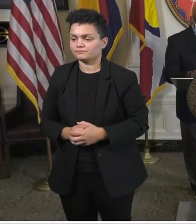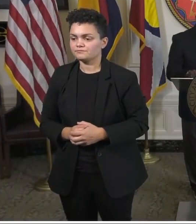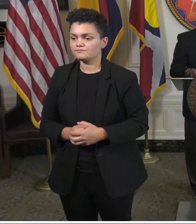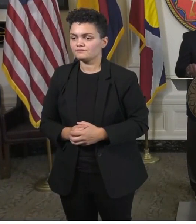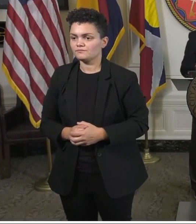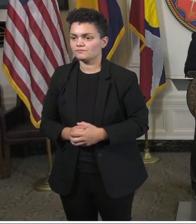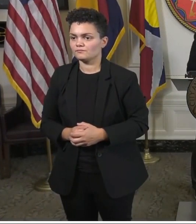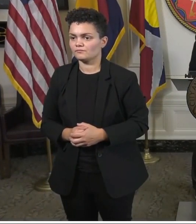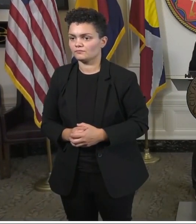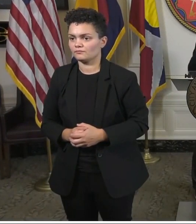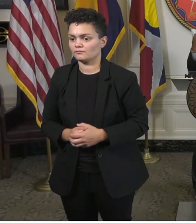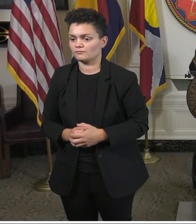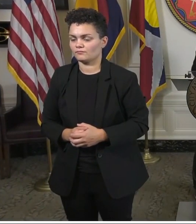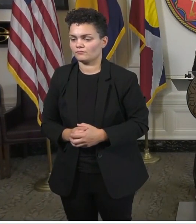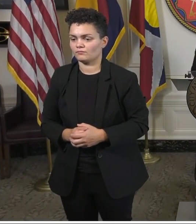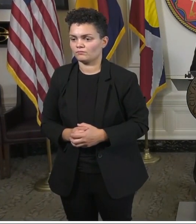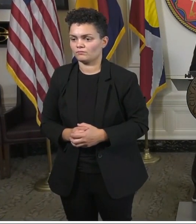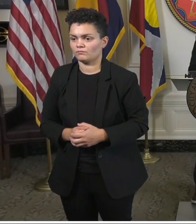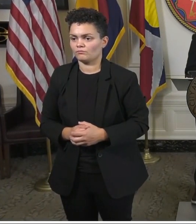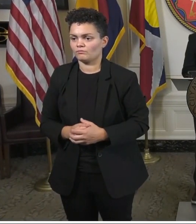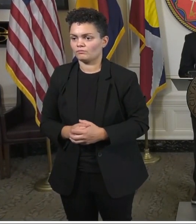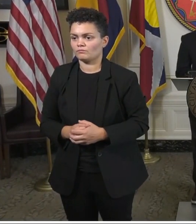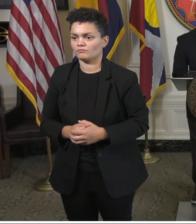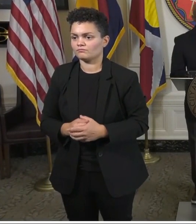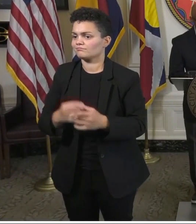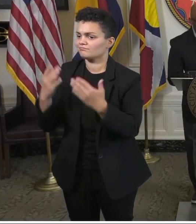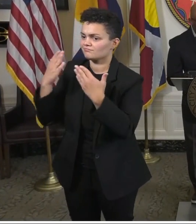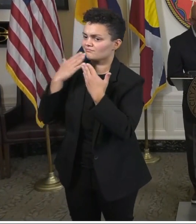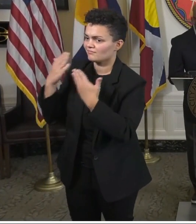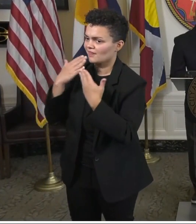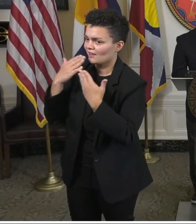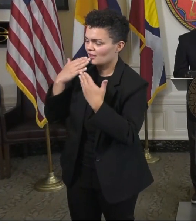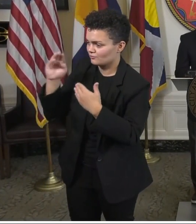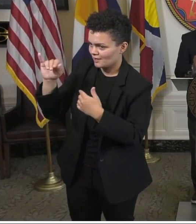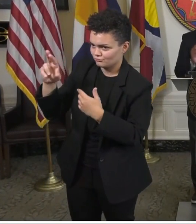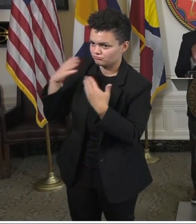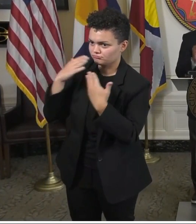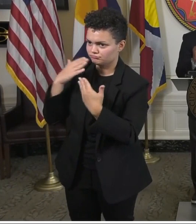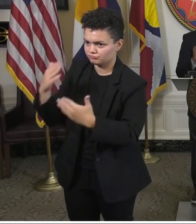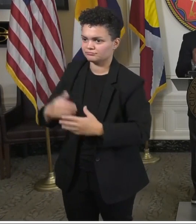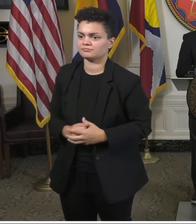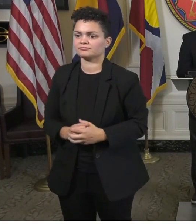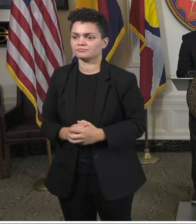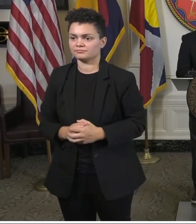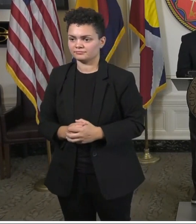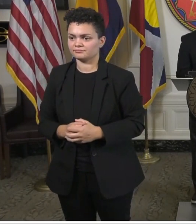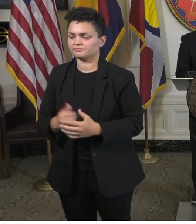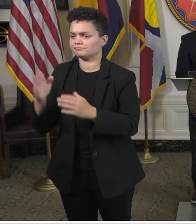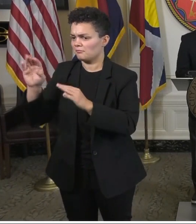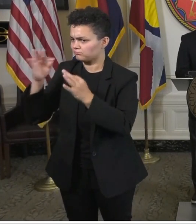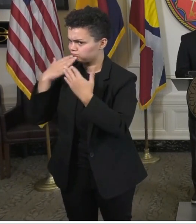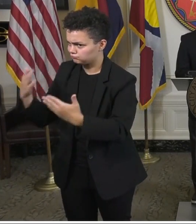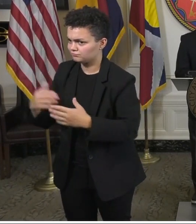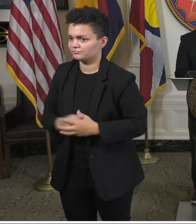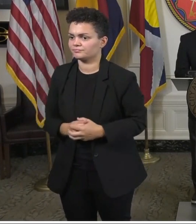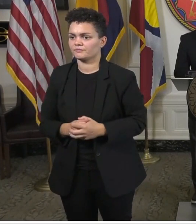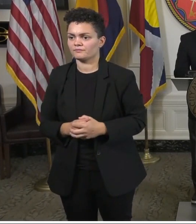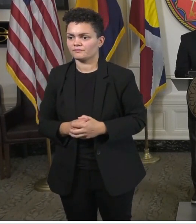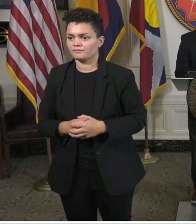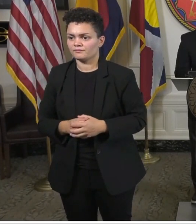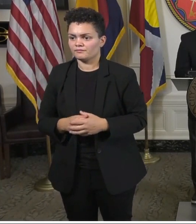Thank you, Bob. And I'll say to everyone, even though we are still in emergency response mode, we continue to plan for